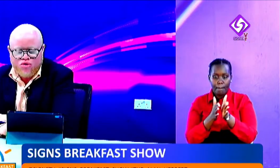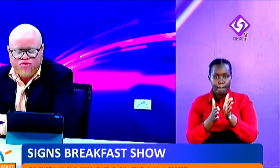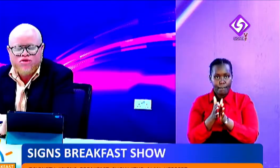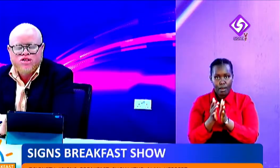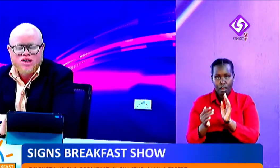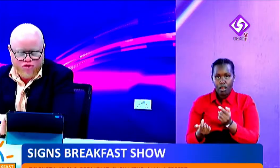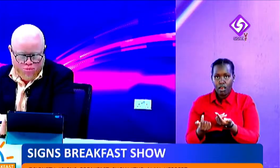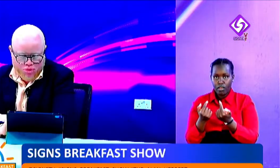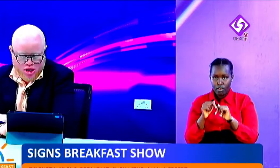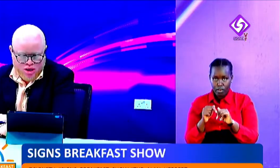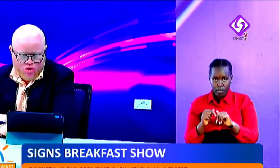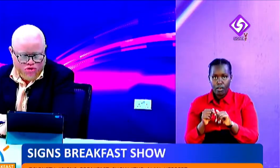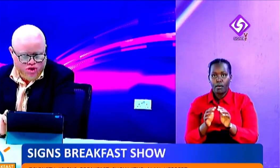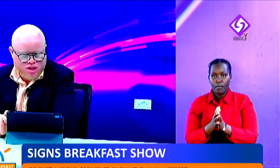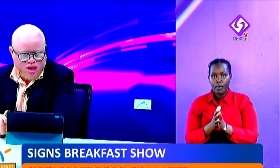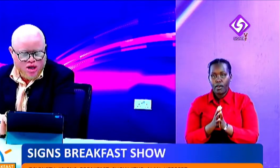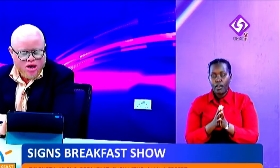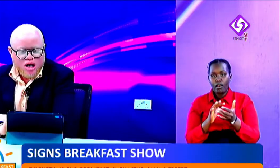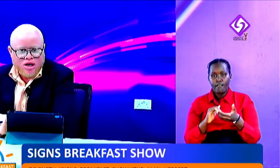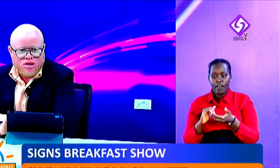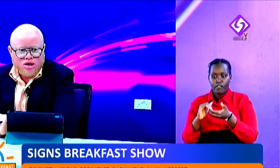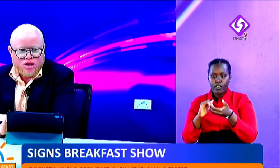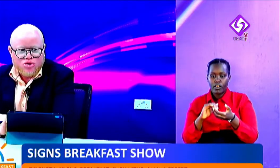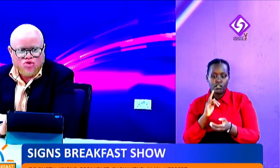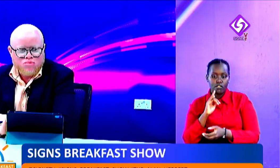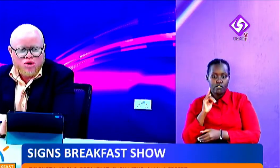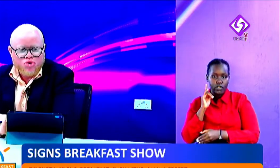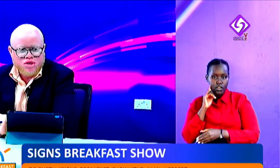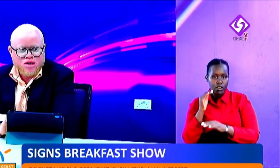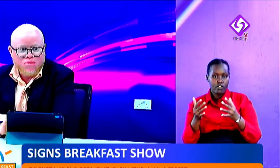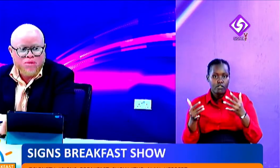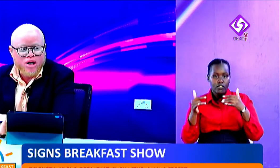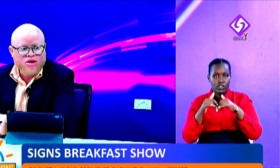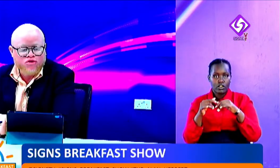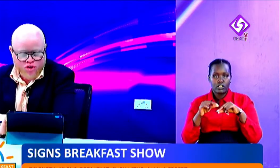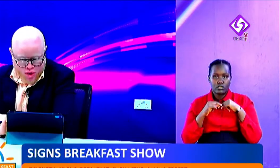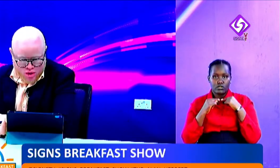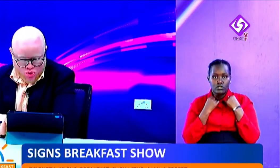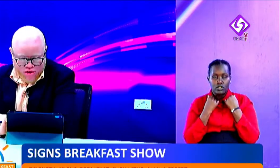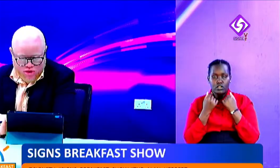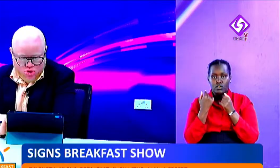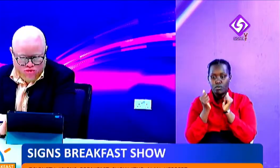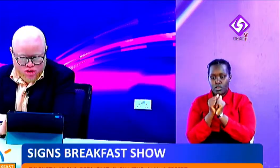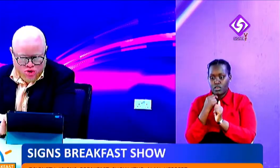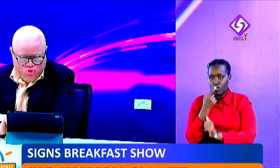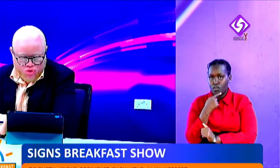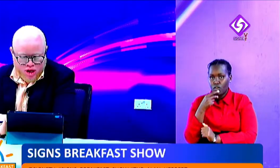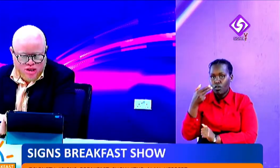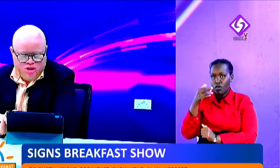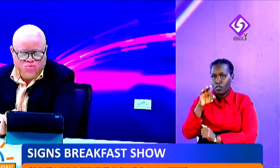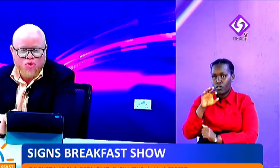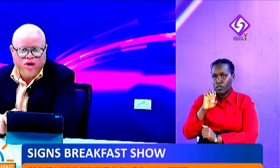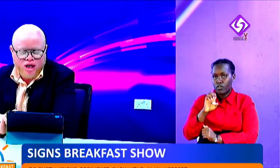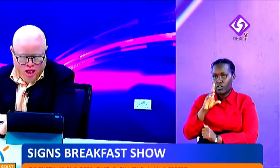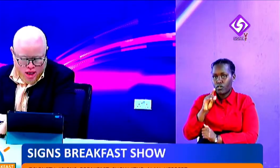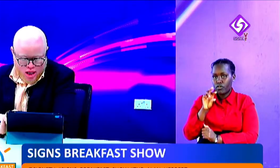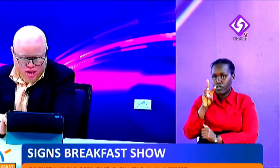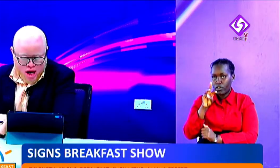the Deaf pre-conference, and it is going to be hosted by FEDWEN. To have this conversation with us this morning is our